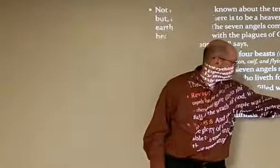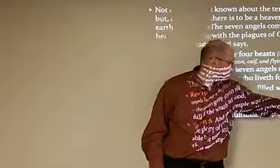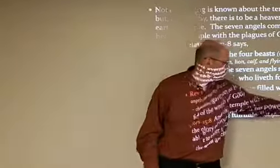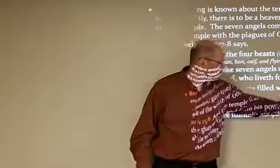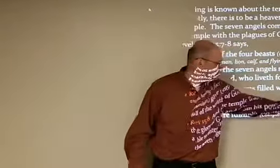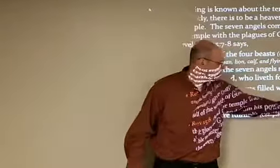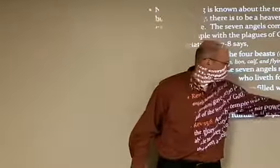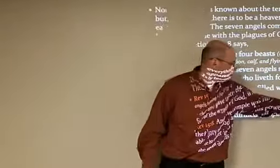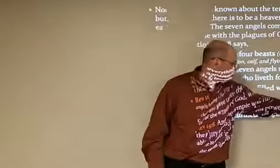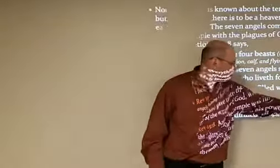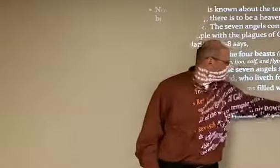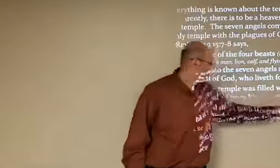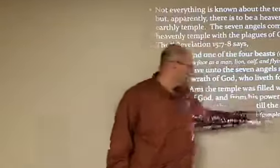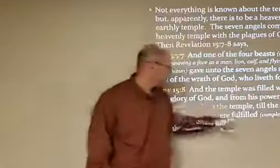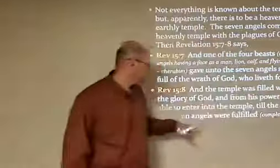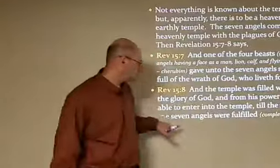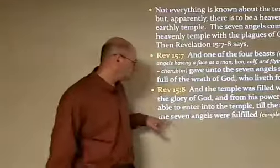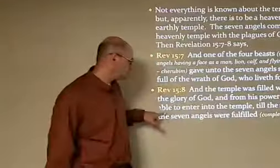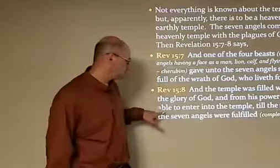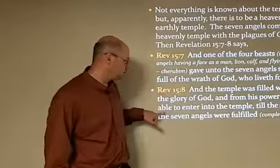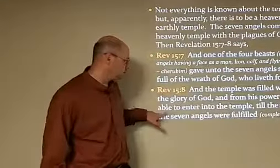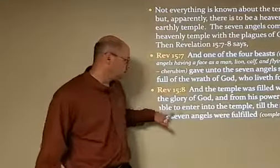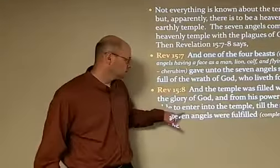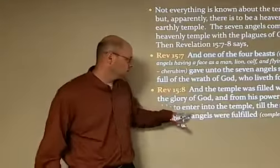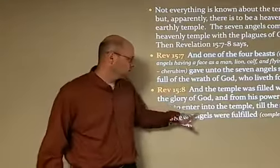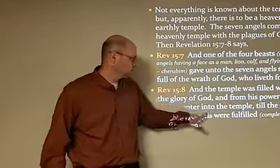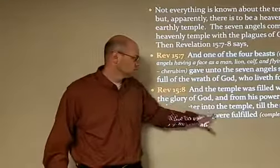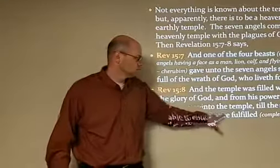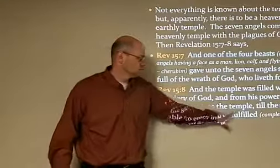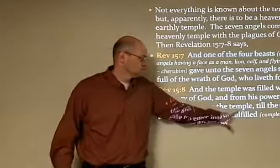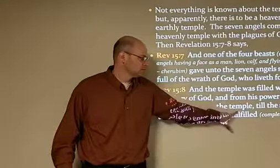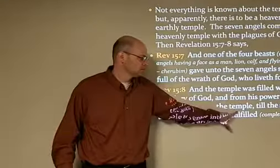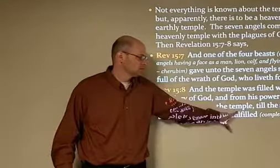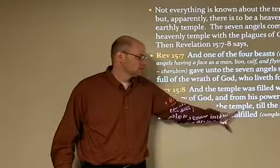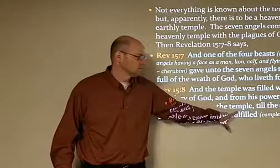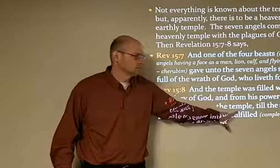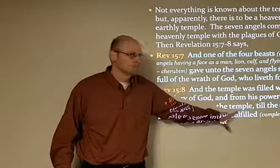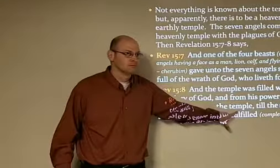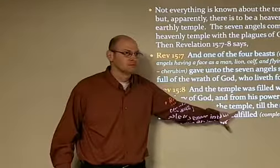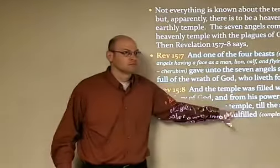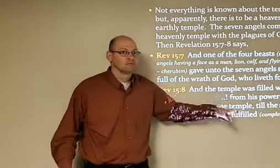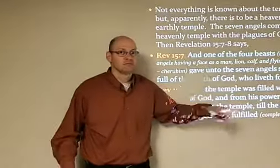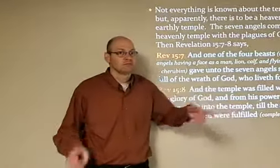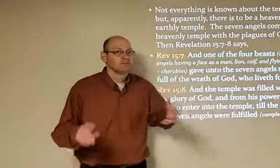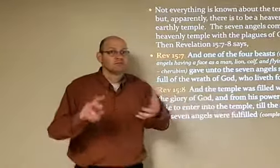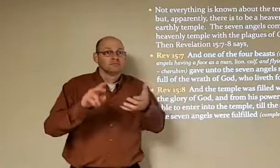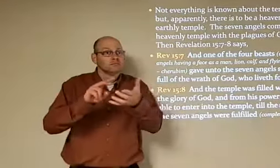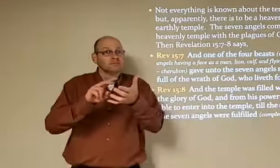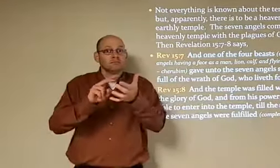And no man was able to enter into the temple.